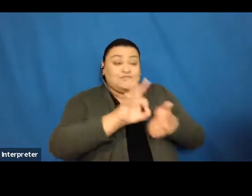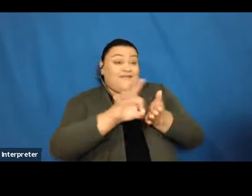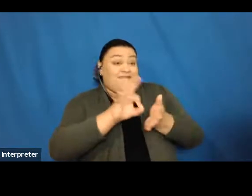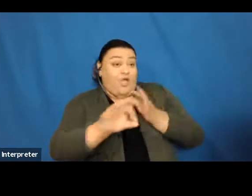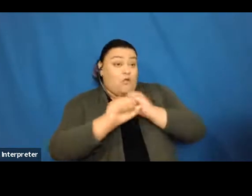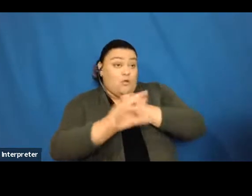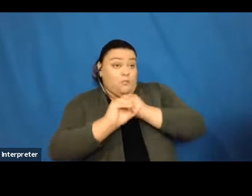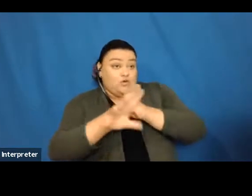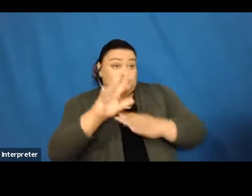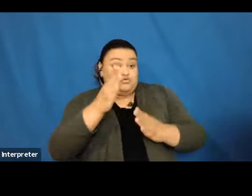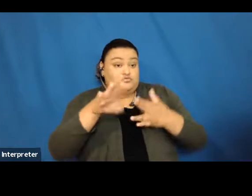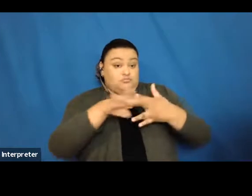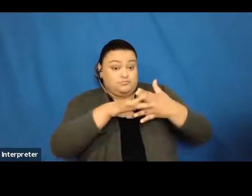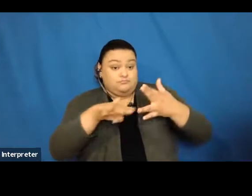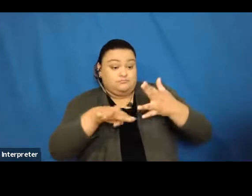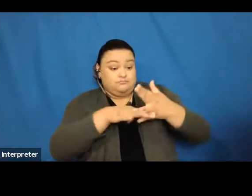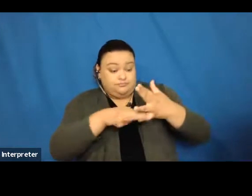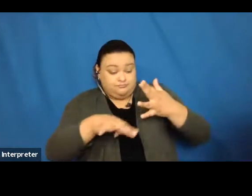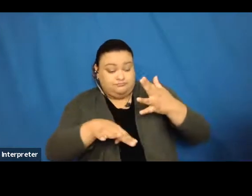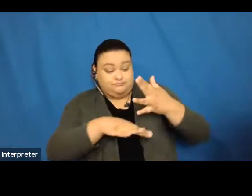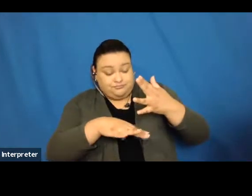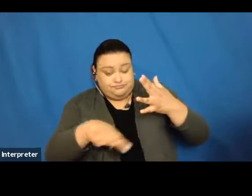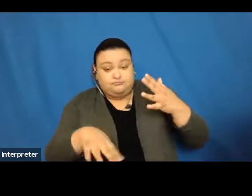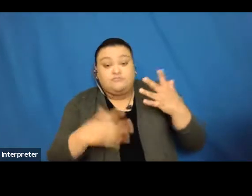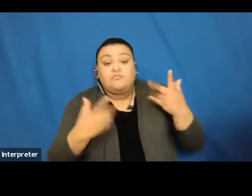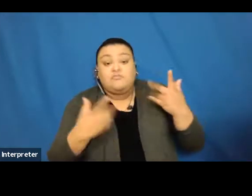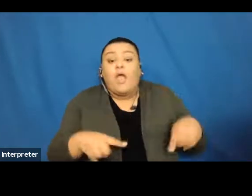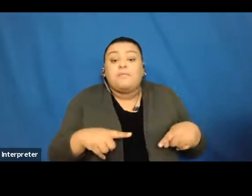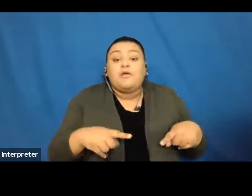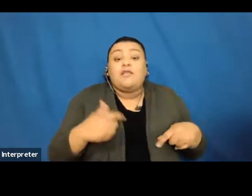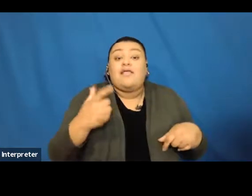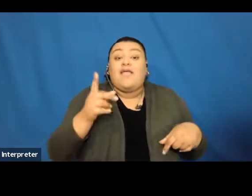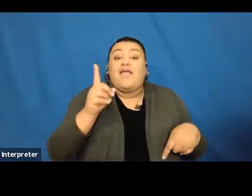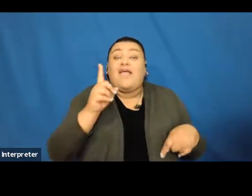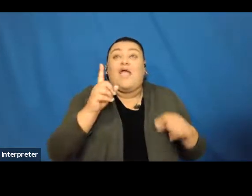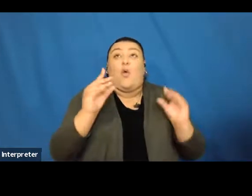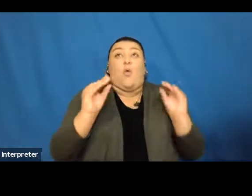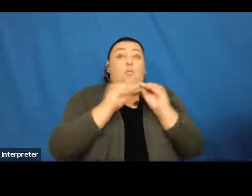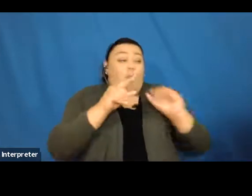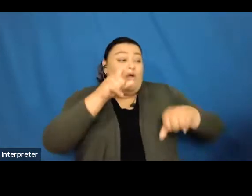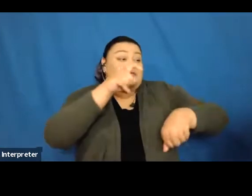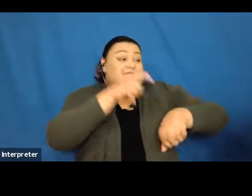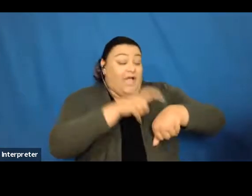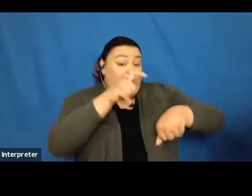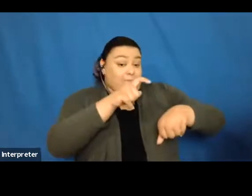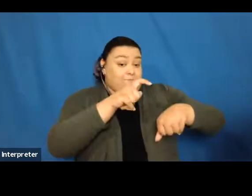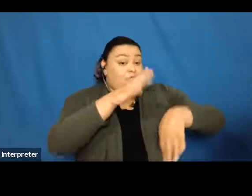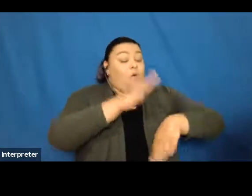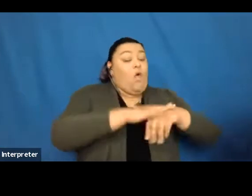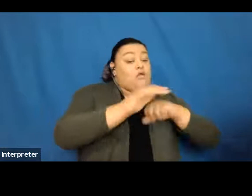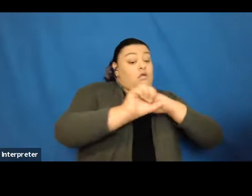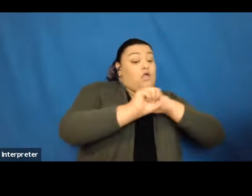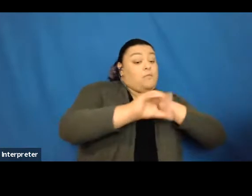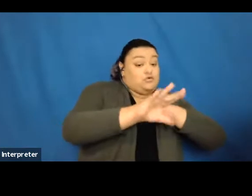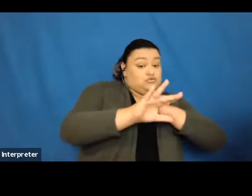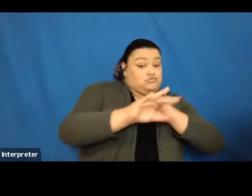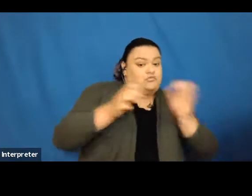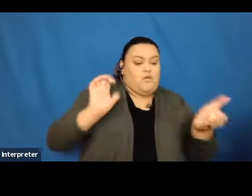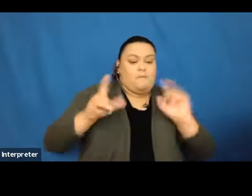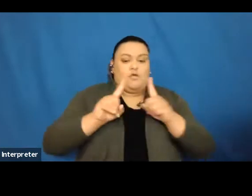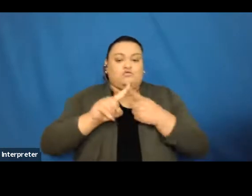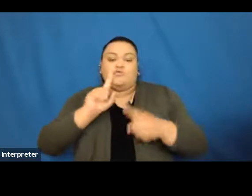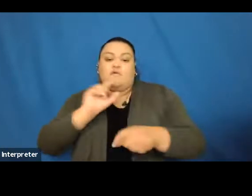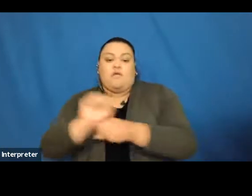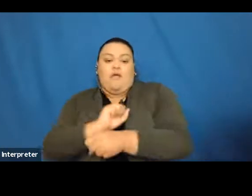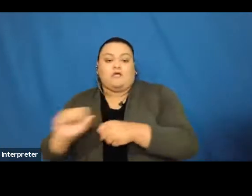to God, I'm not exaggerating. There was much more time spent on commercials than on the actual content of